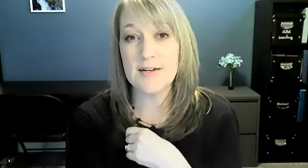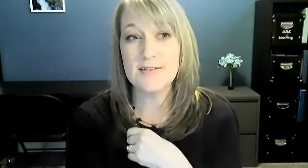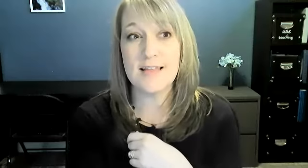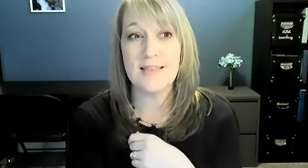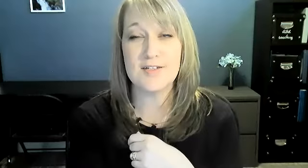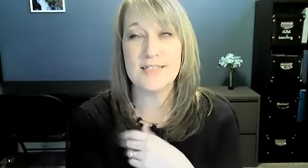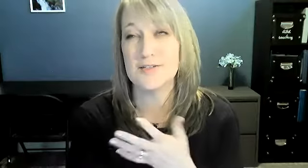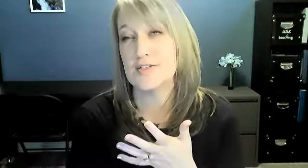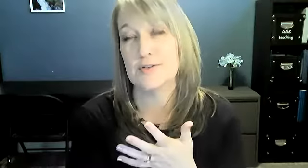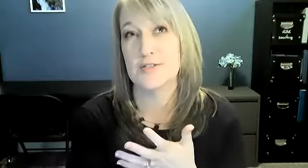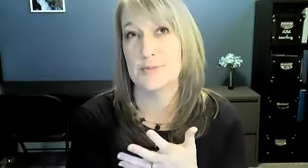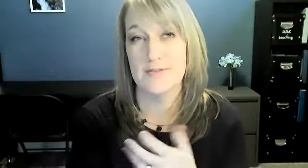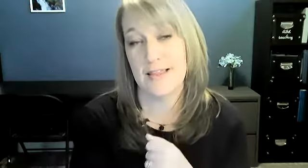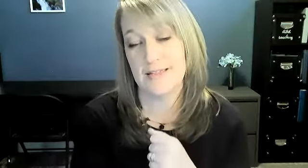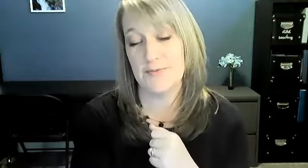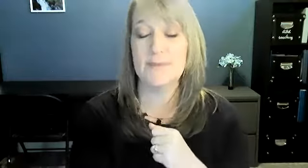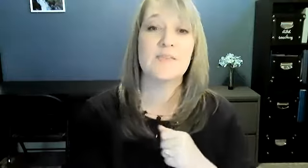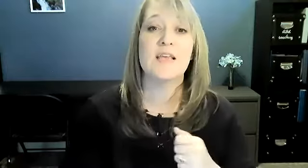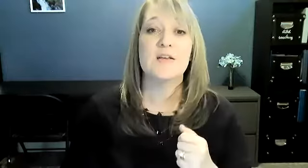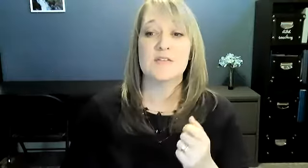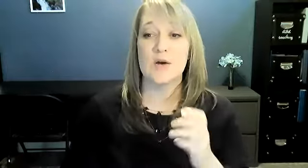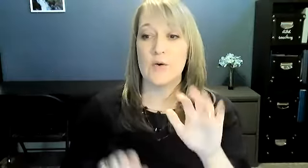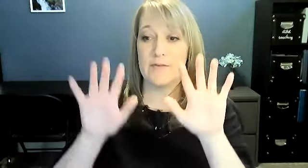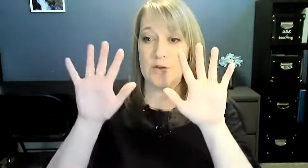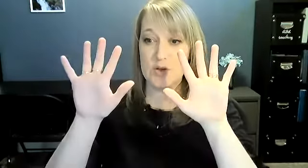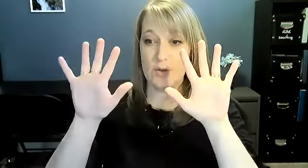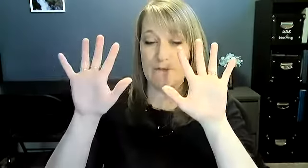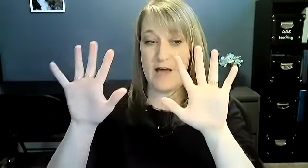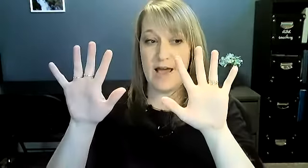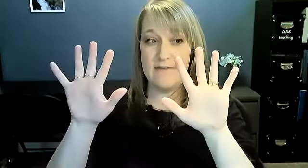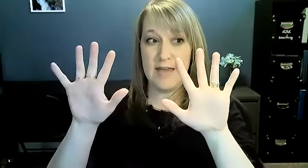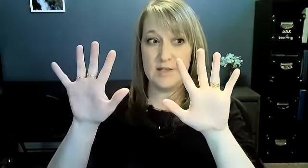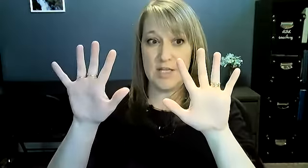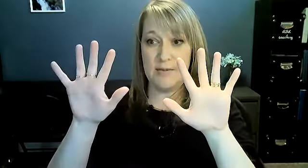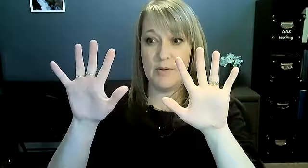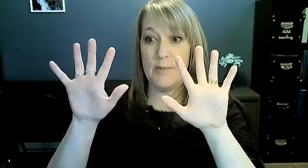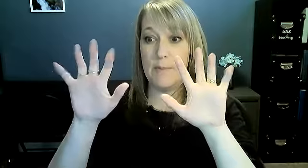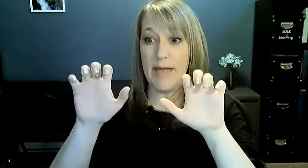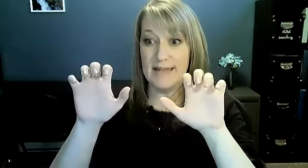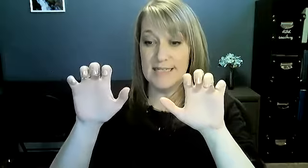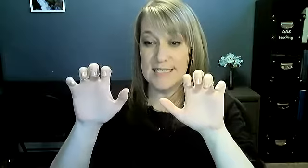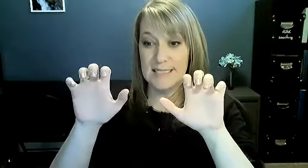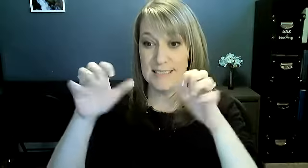classifiers, and they're just so descriptive. I think it's funny. So if you do a 5 hand shape bent,